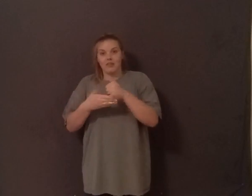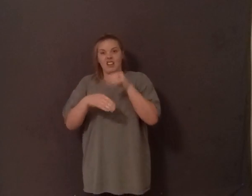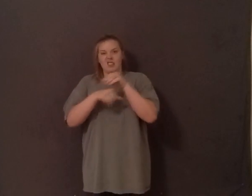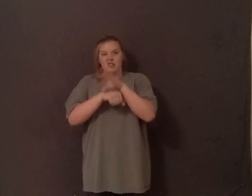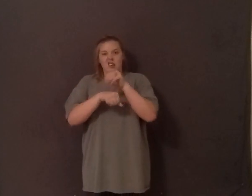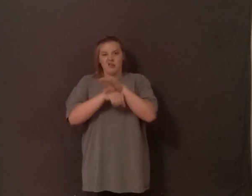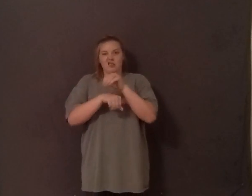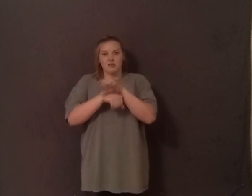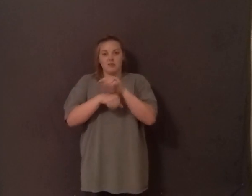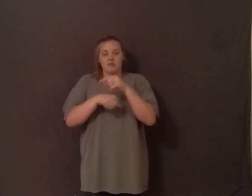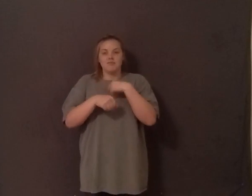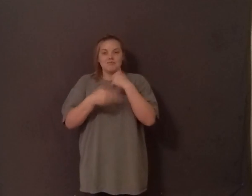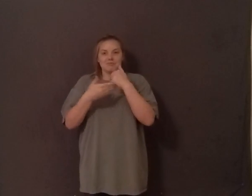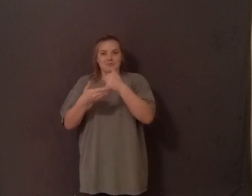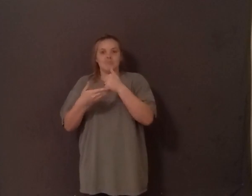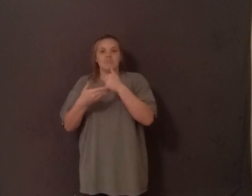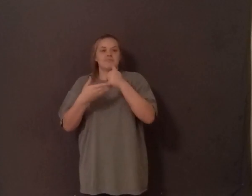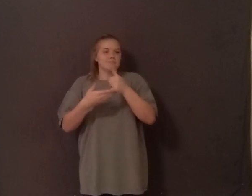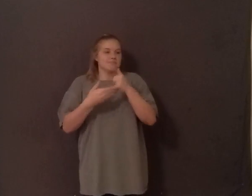their stress. So that being said,